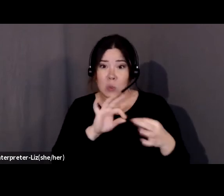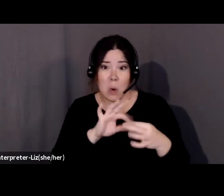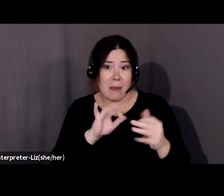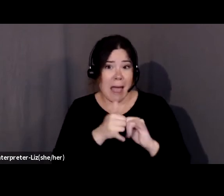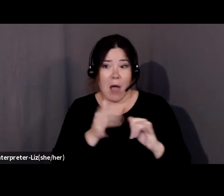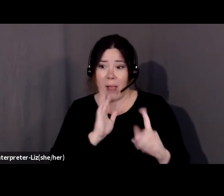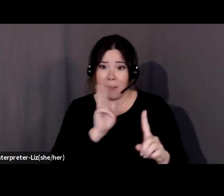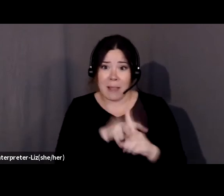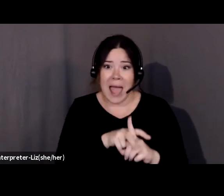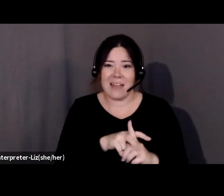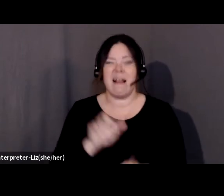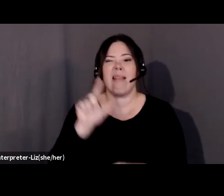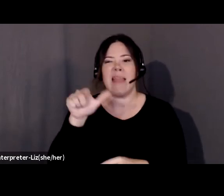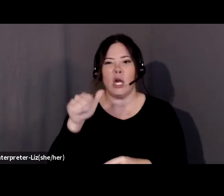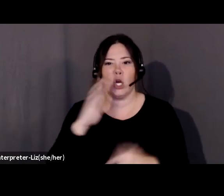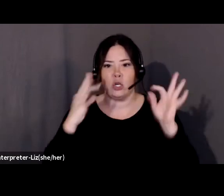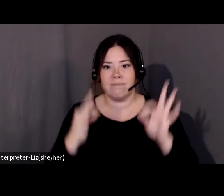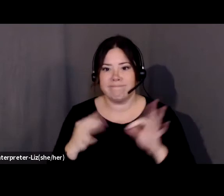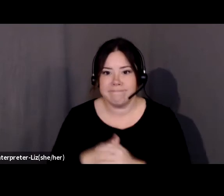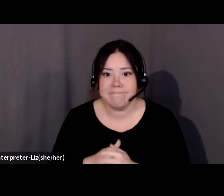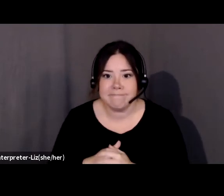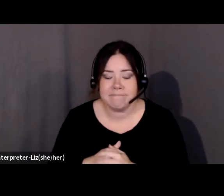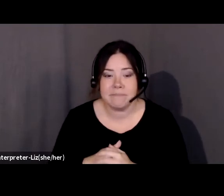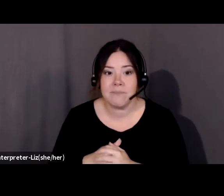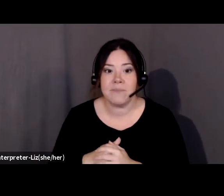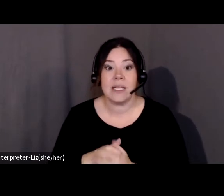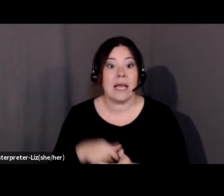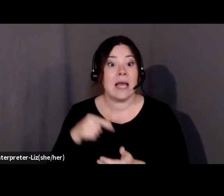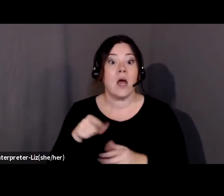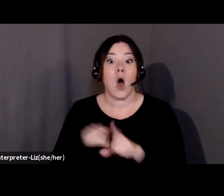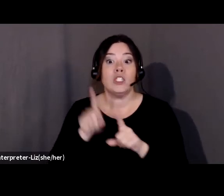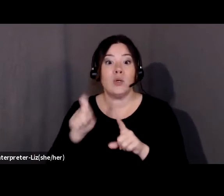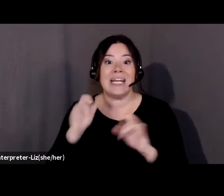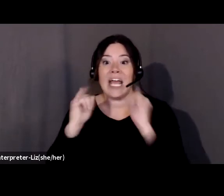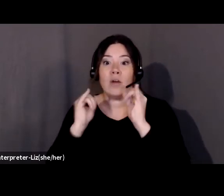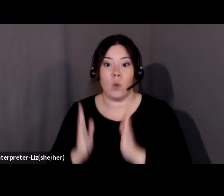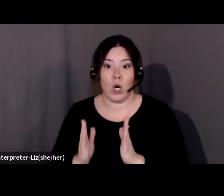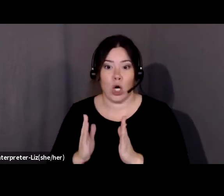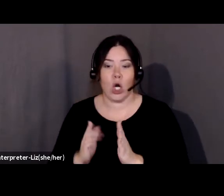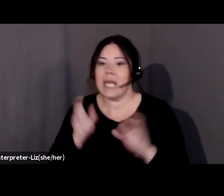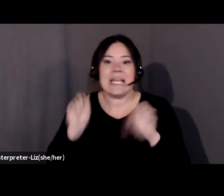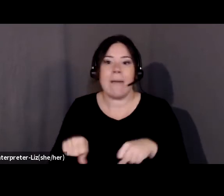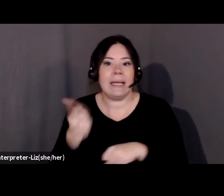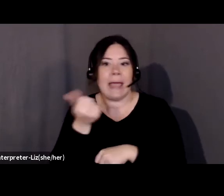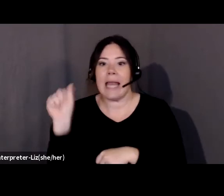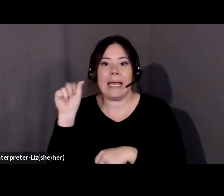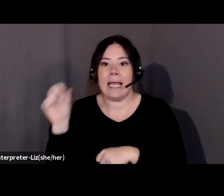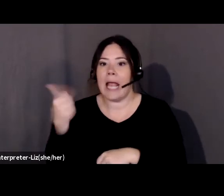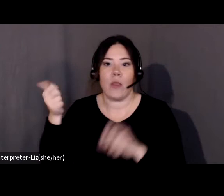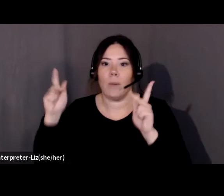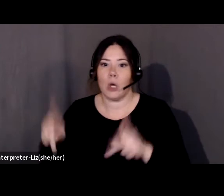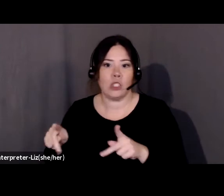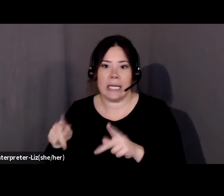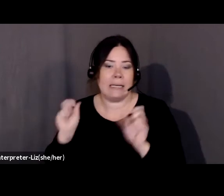So you also need an interviewer. This can absolutely be any of the other people. It's just a matter of who's